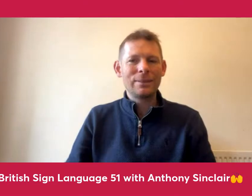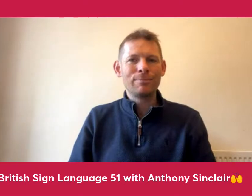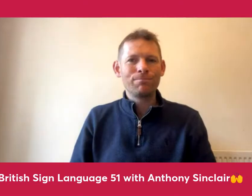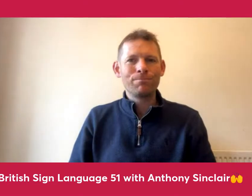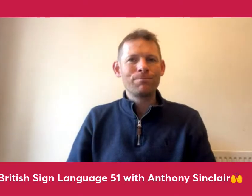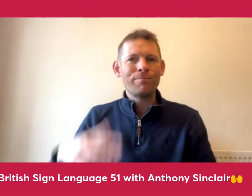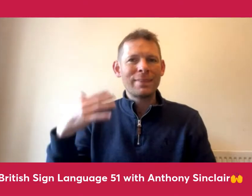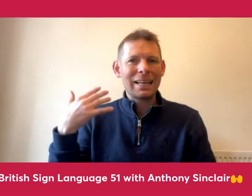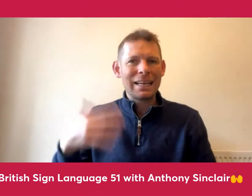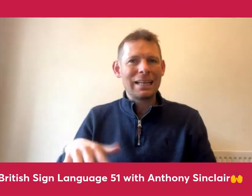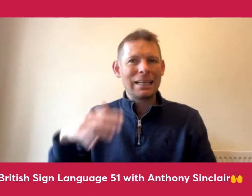expensive,